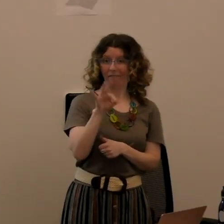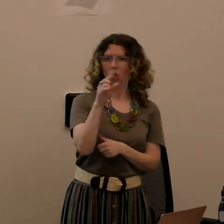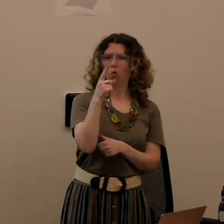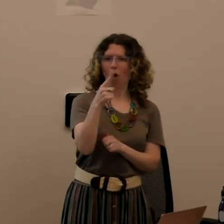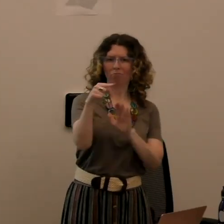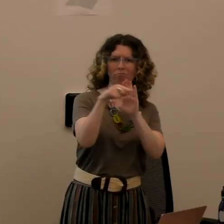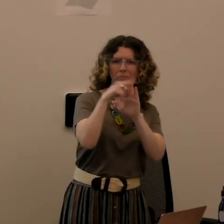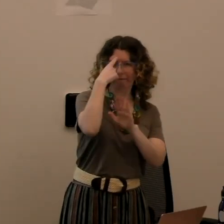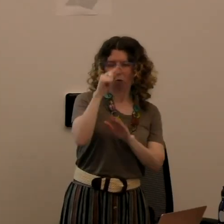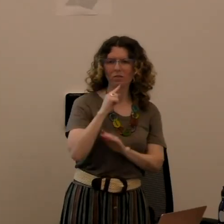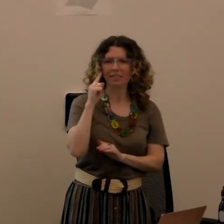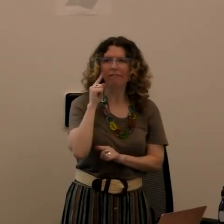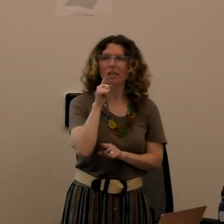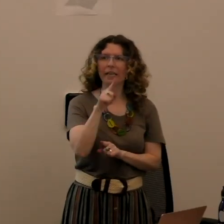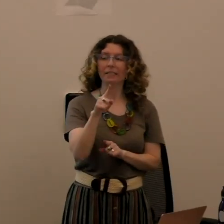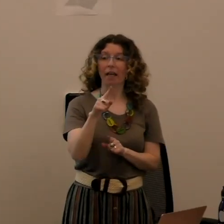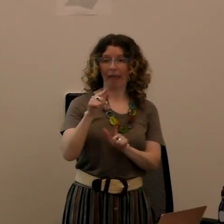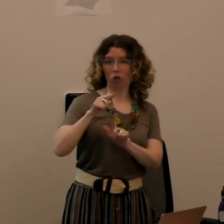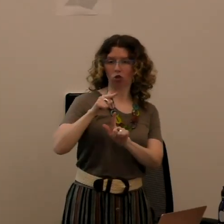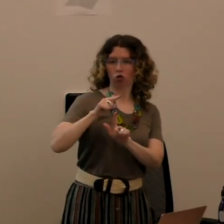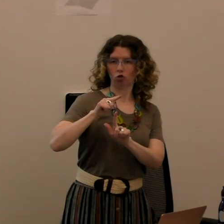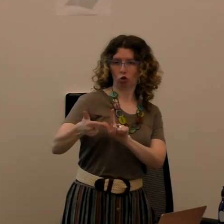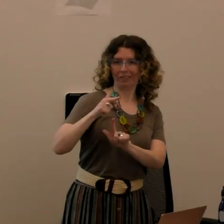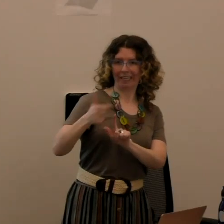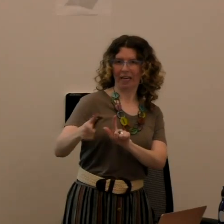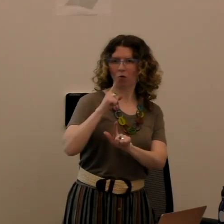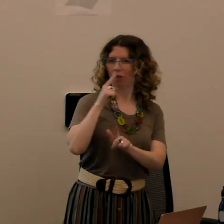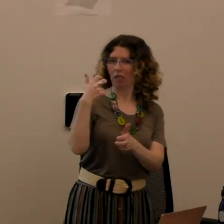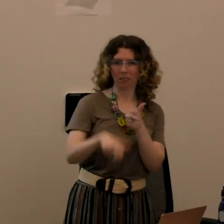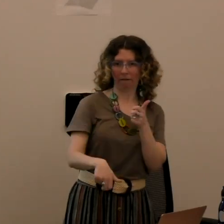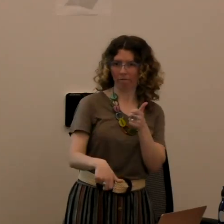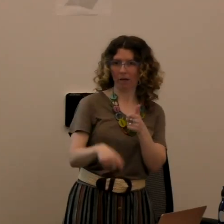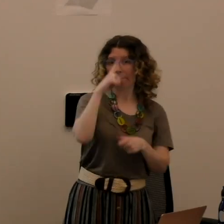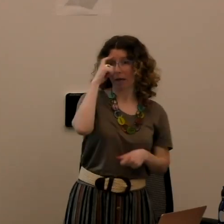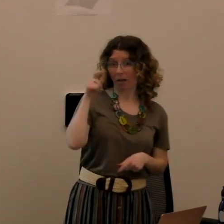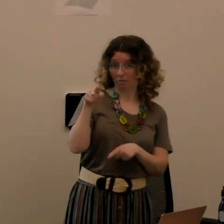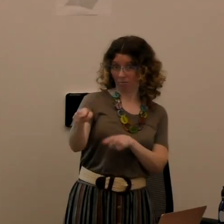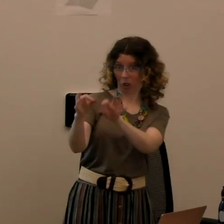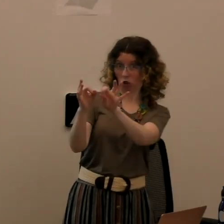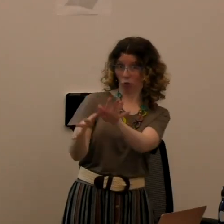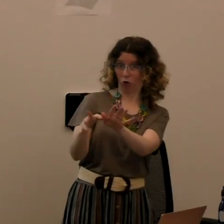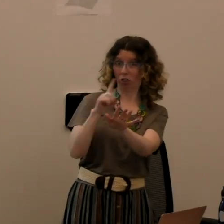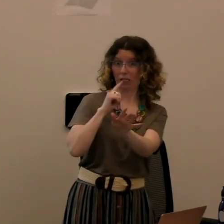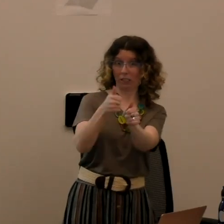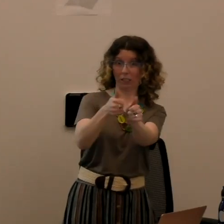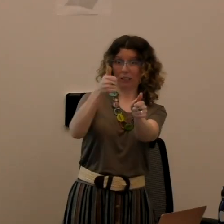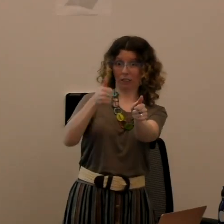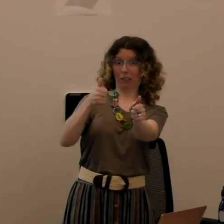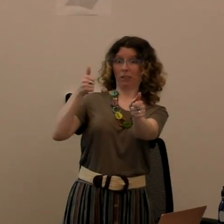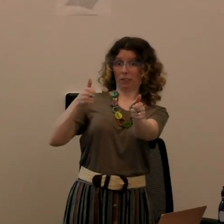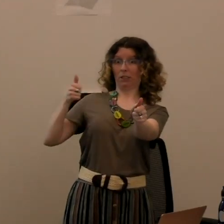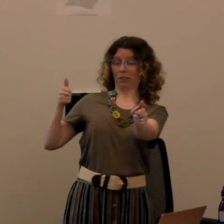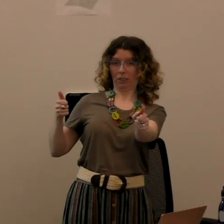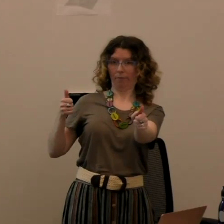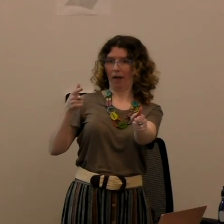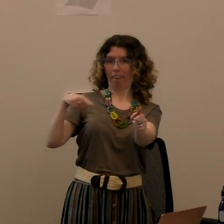hearing individuals. And what I found for deaf individuals, the turn taking was a challenge because there would be an